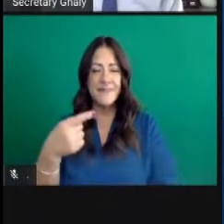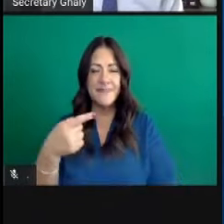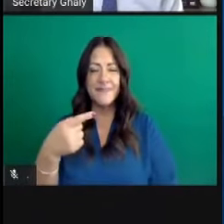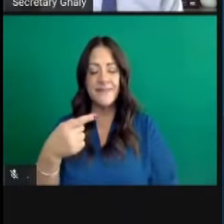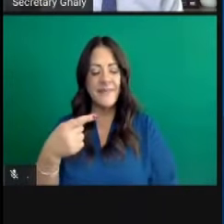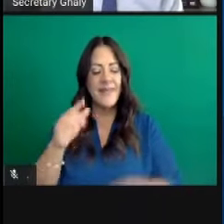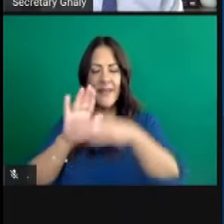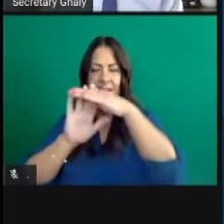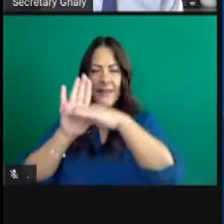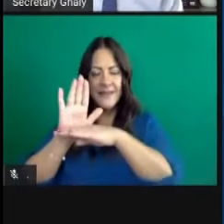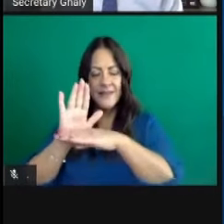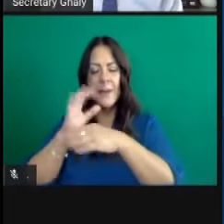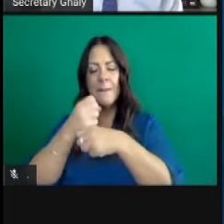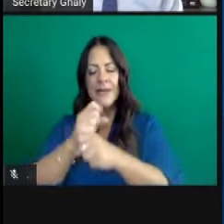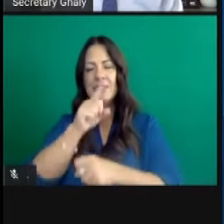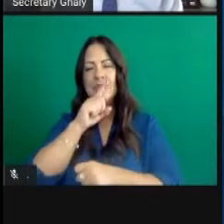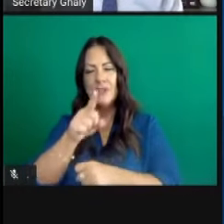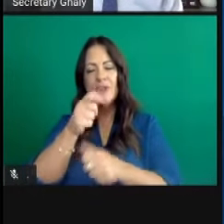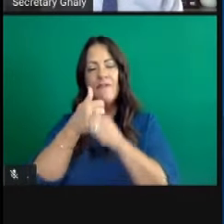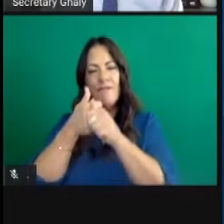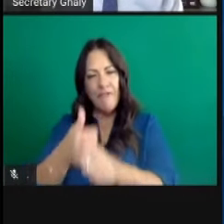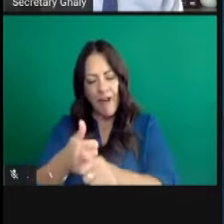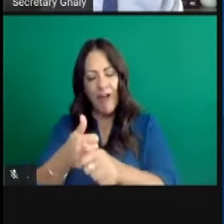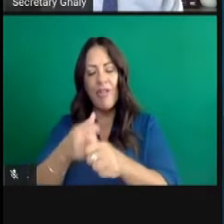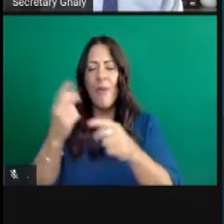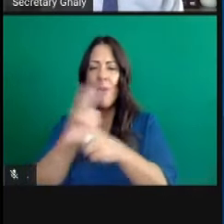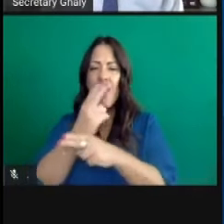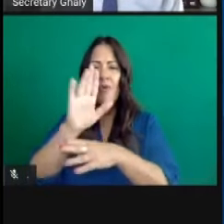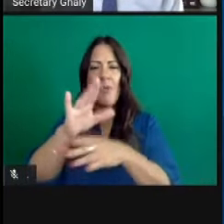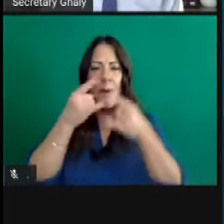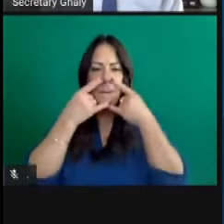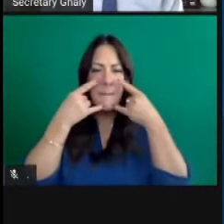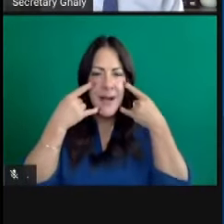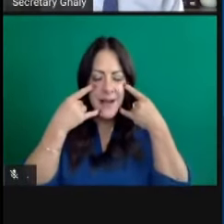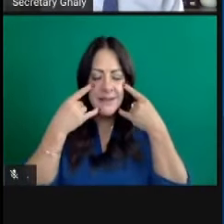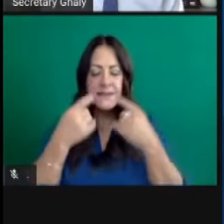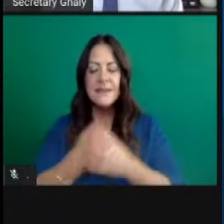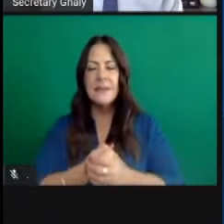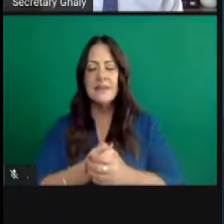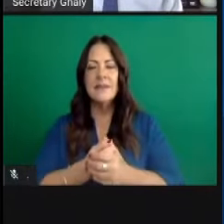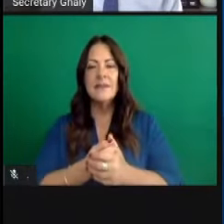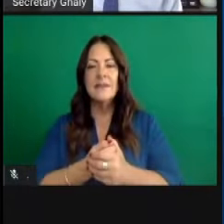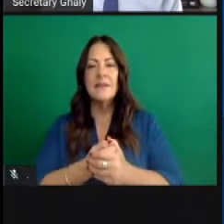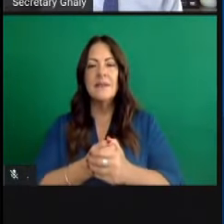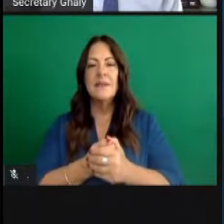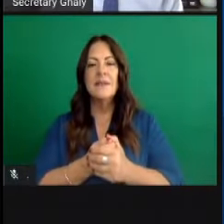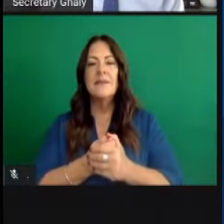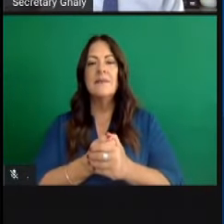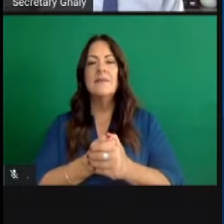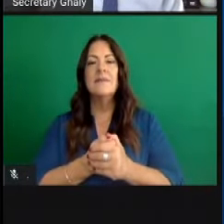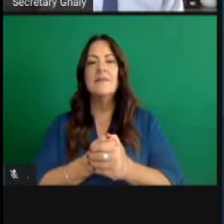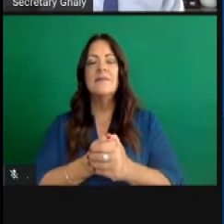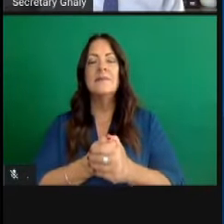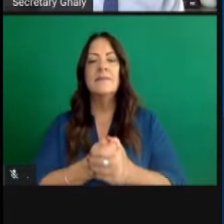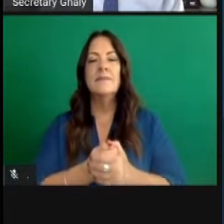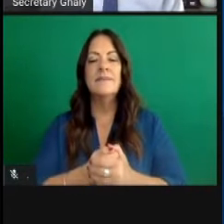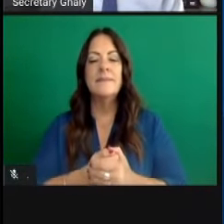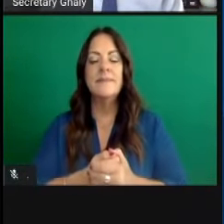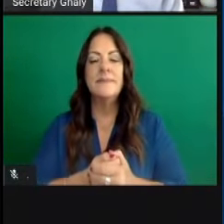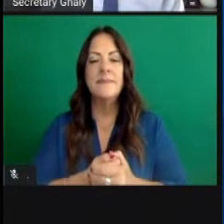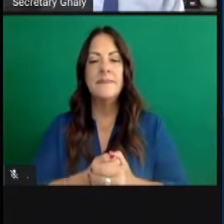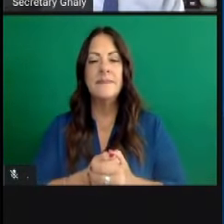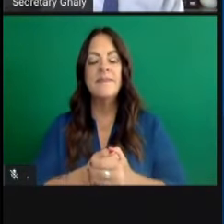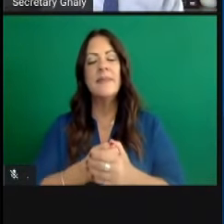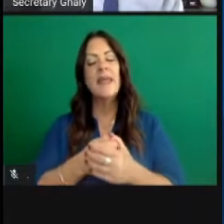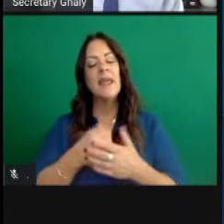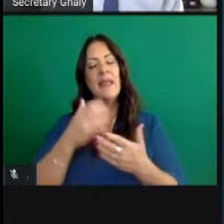transmission. It's wearing our mask and doing it as much as we can, even when we're around people that are outside of our